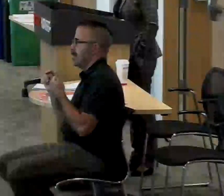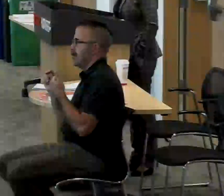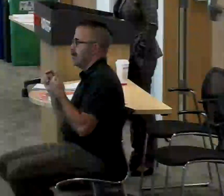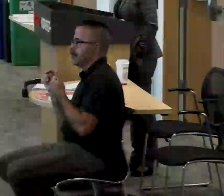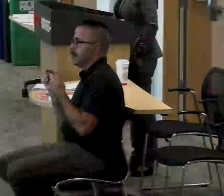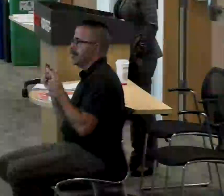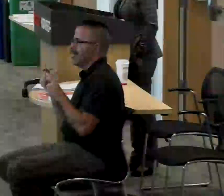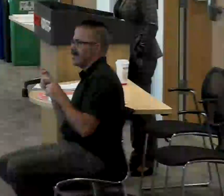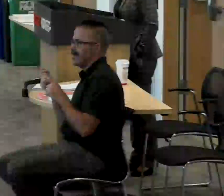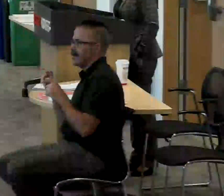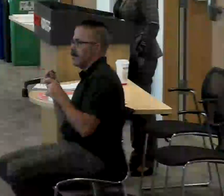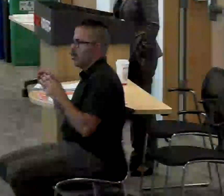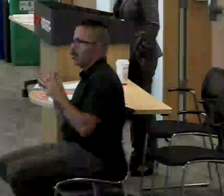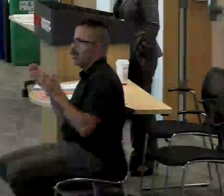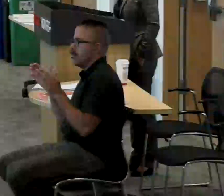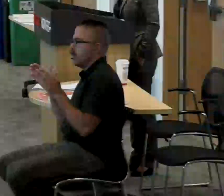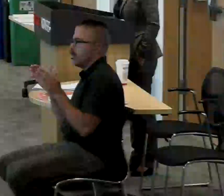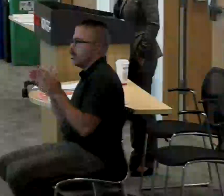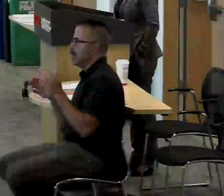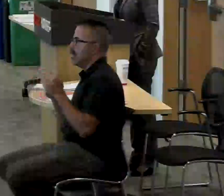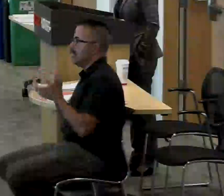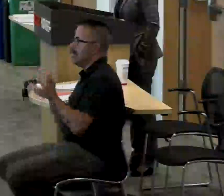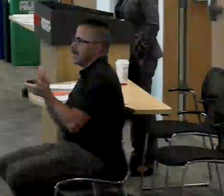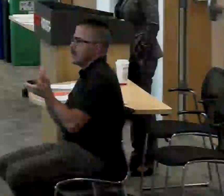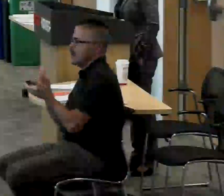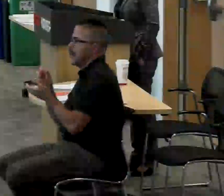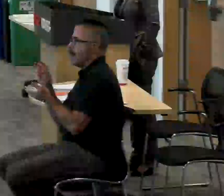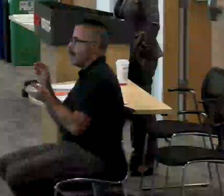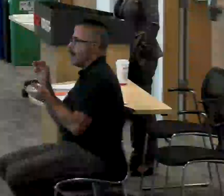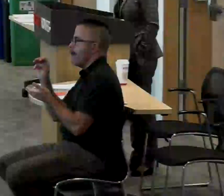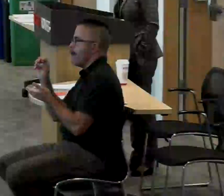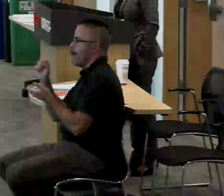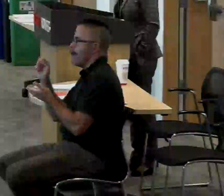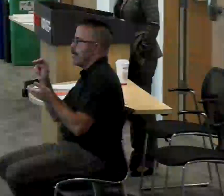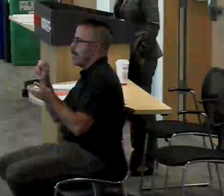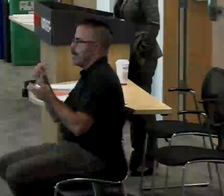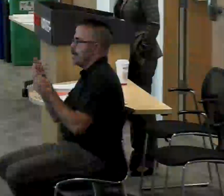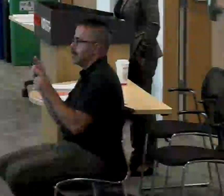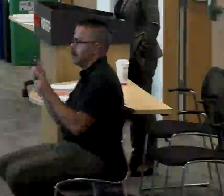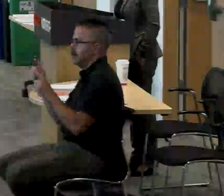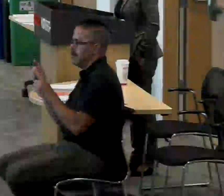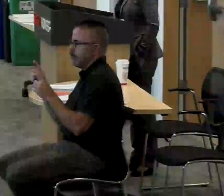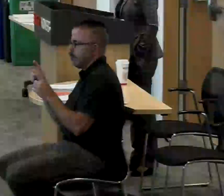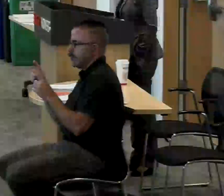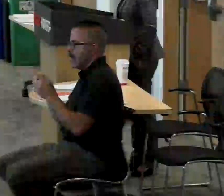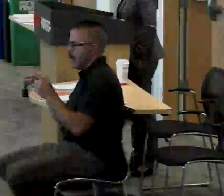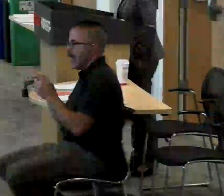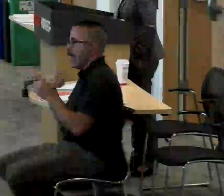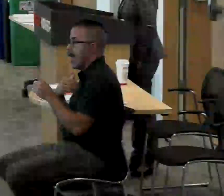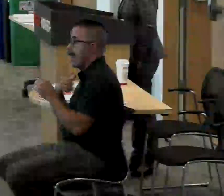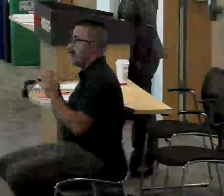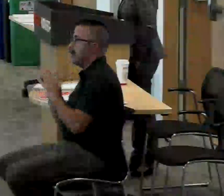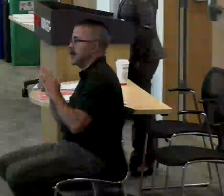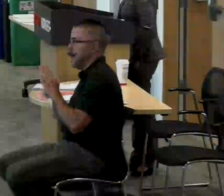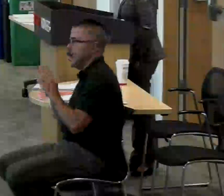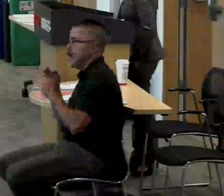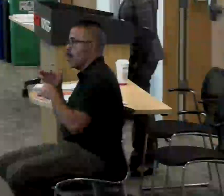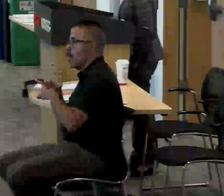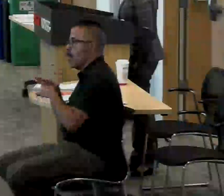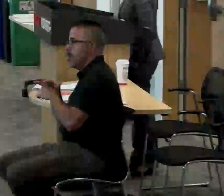assistance means tested benefits that are solely state or local funding as their revenue source.